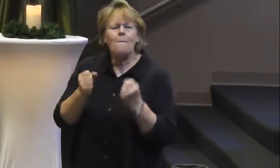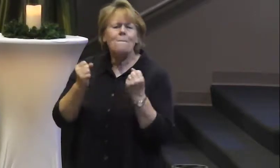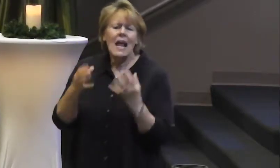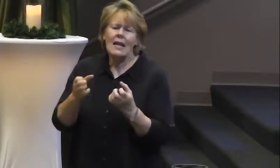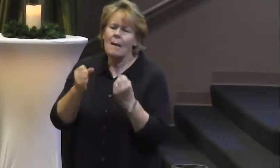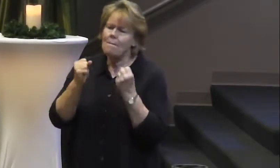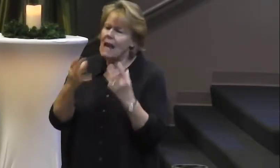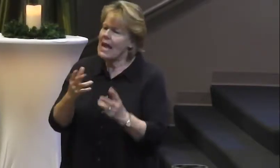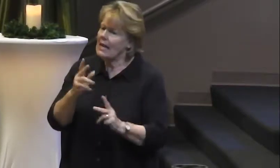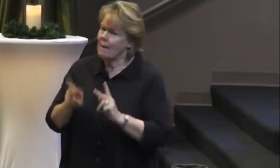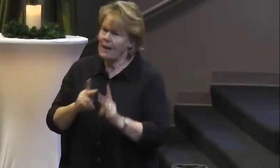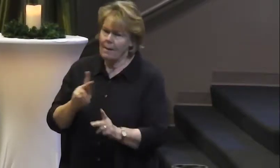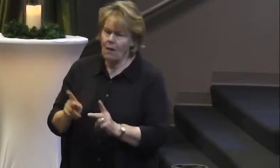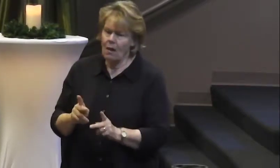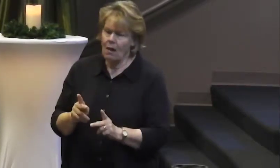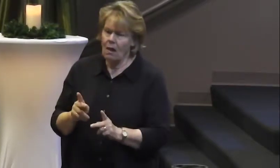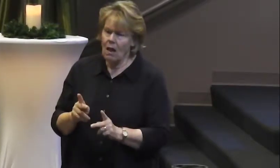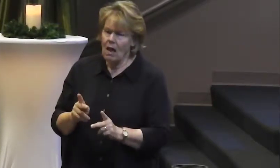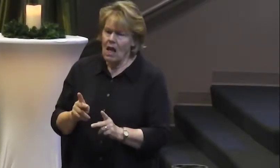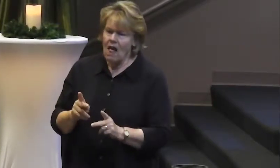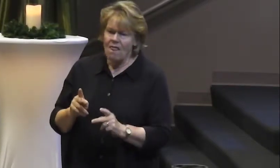displacements are not so good.